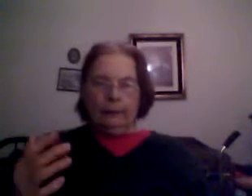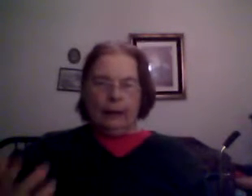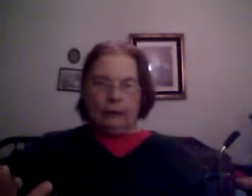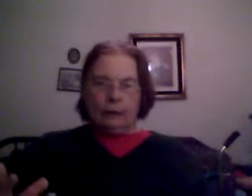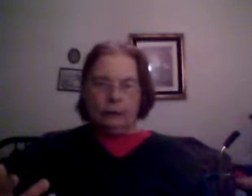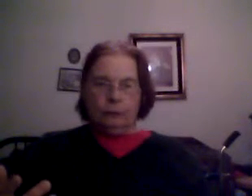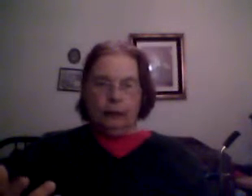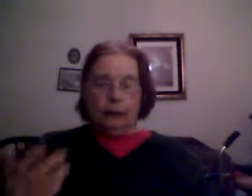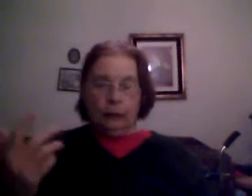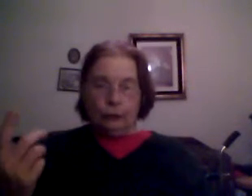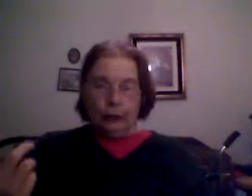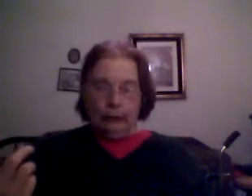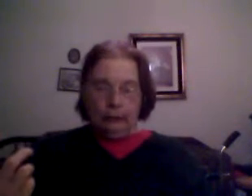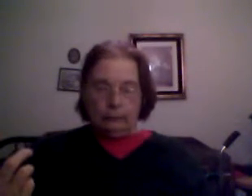Other objects would be a tree,